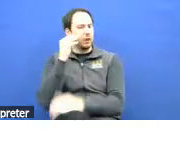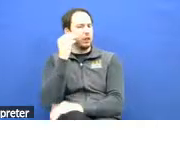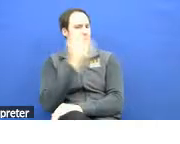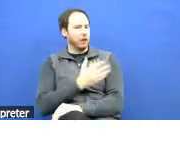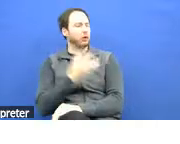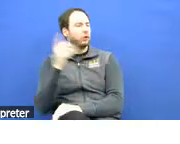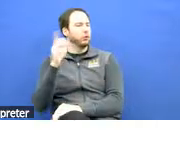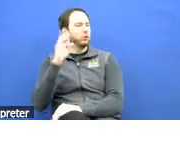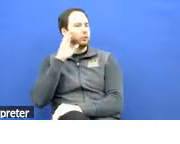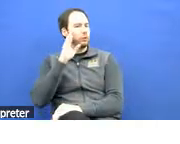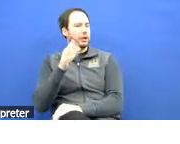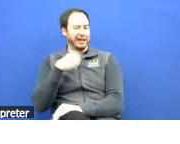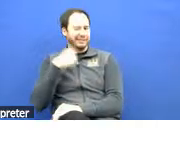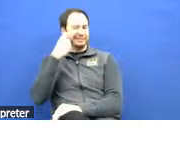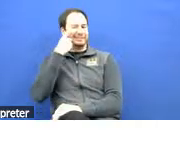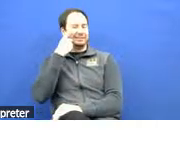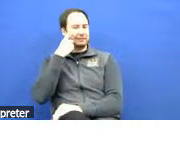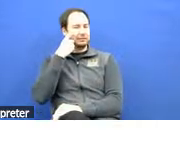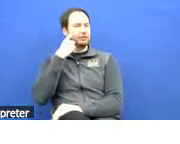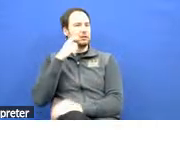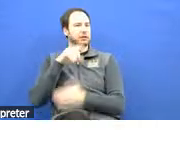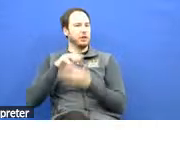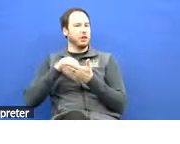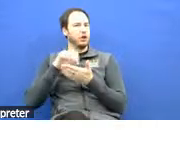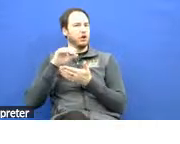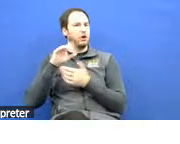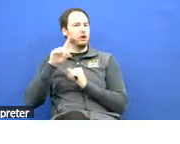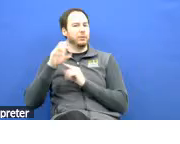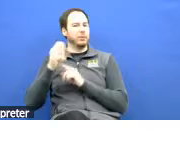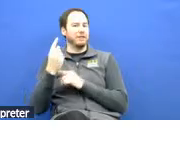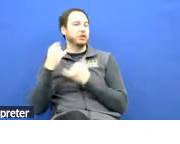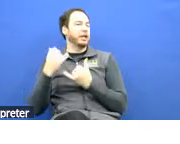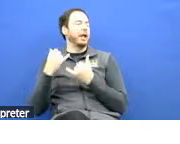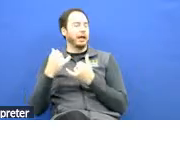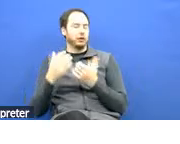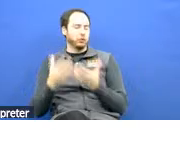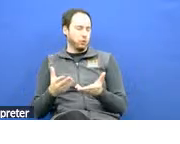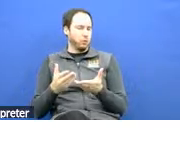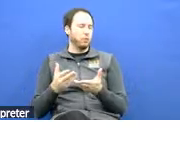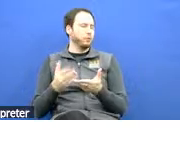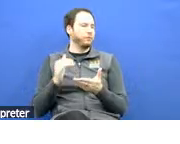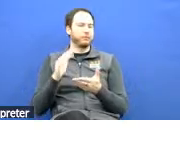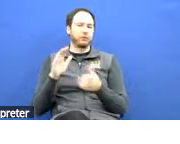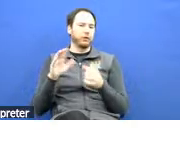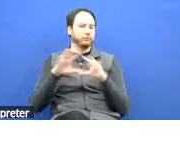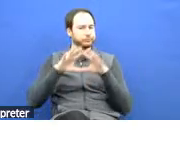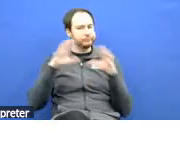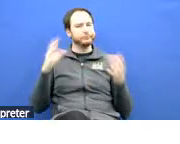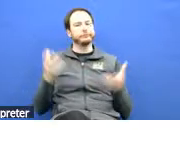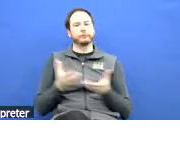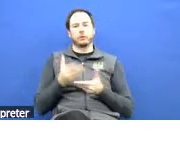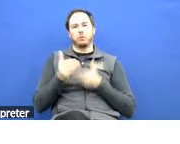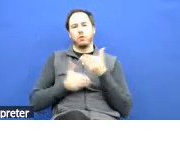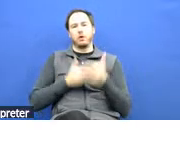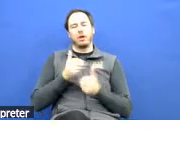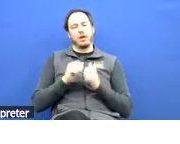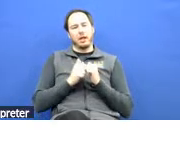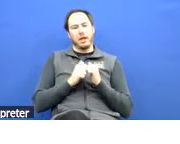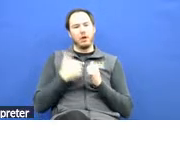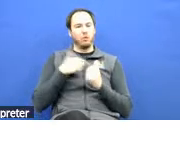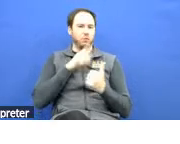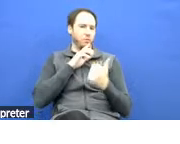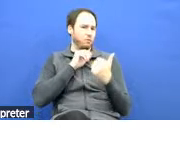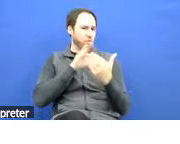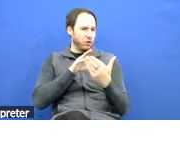date. And I just learned of that date today, actually. So that's the process. That's the process we engage in terms of with